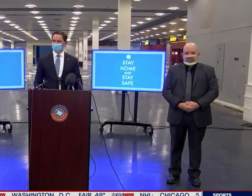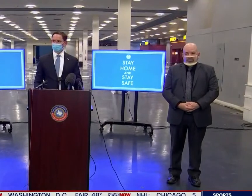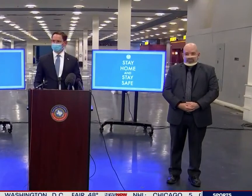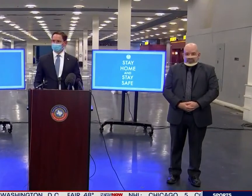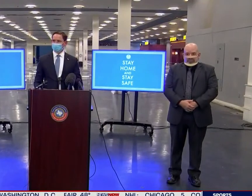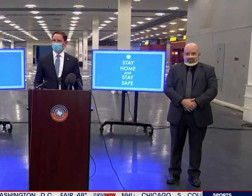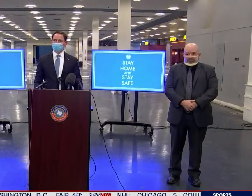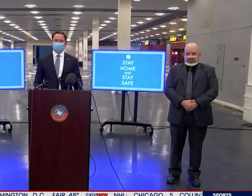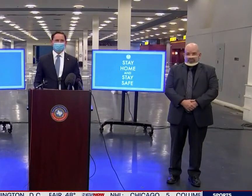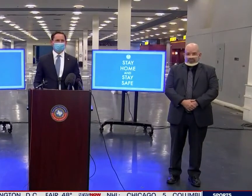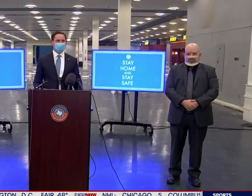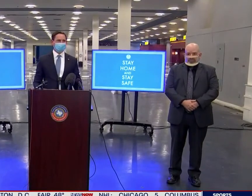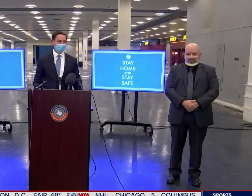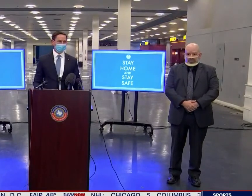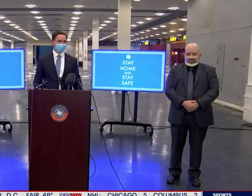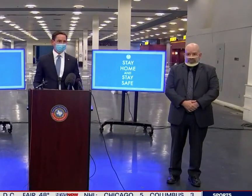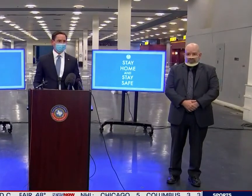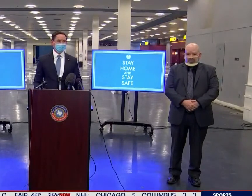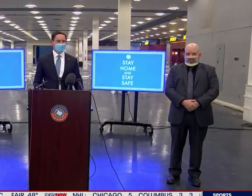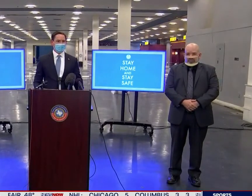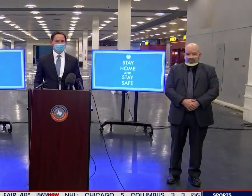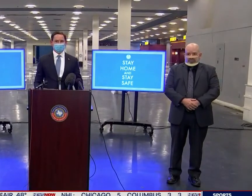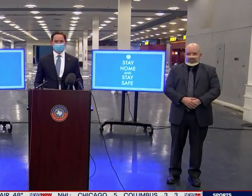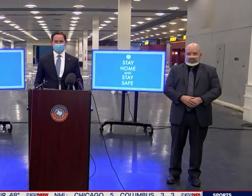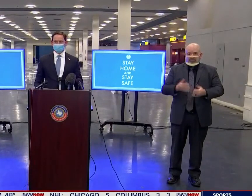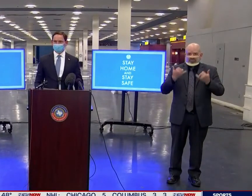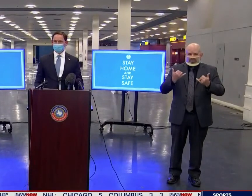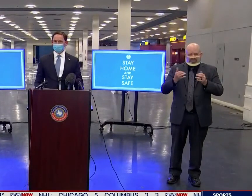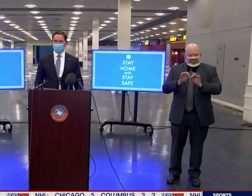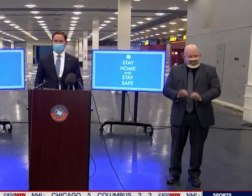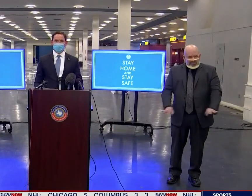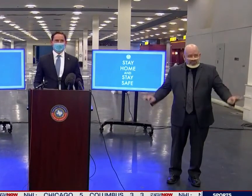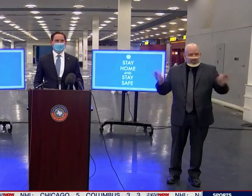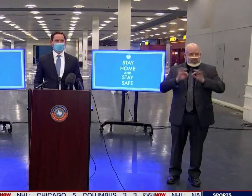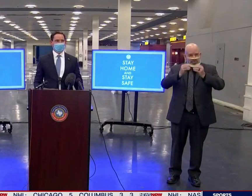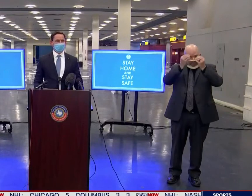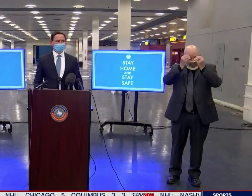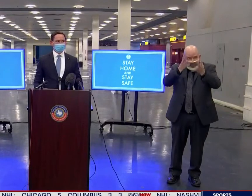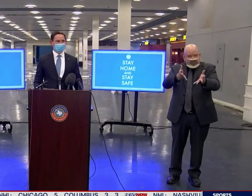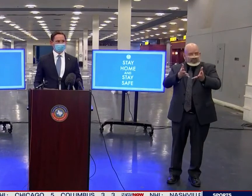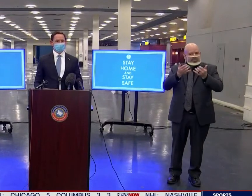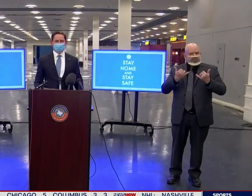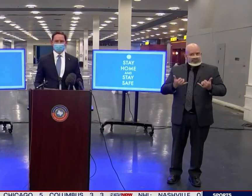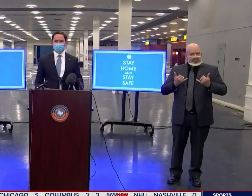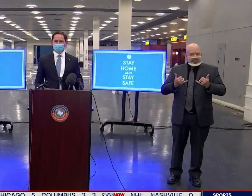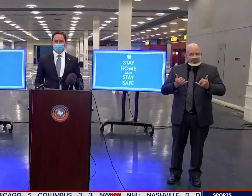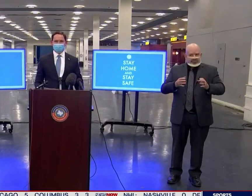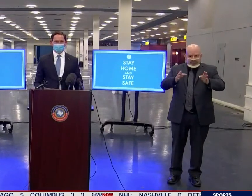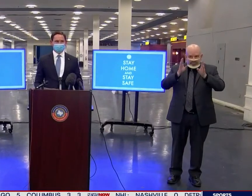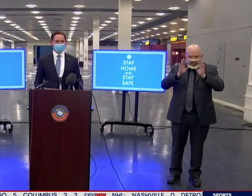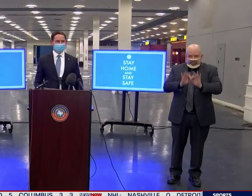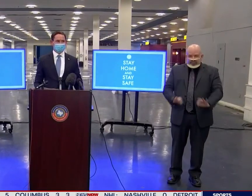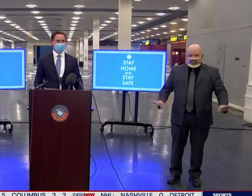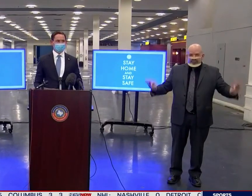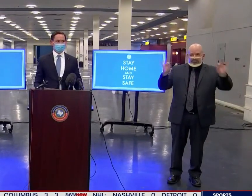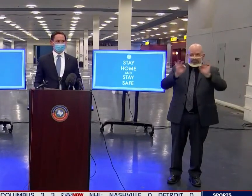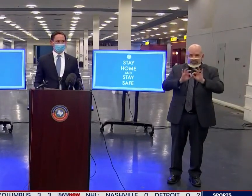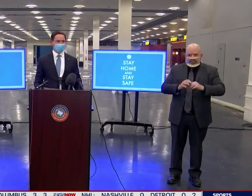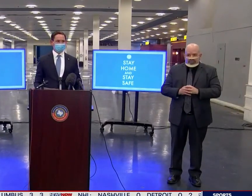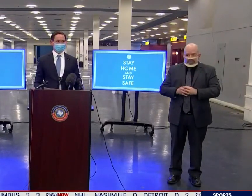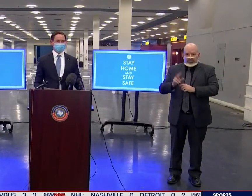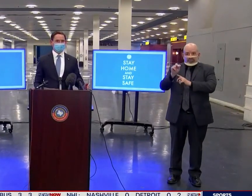give you a run of show because we've got a lot of important information uh for your viewers today. uh a lot of really good news